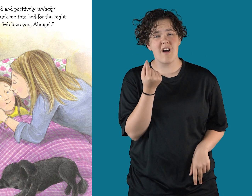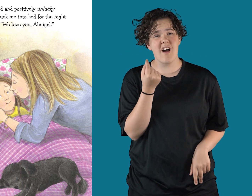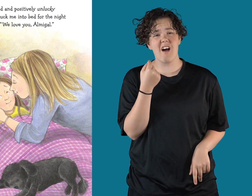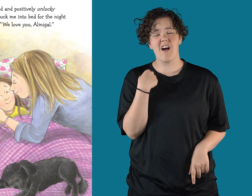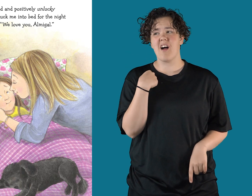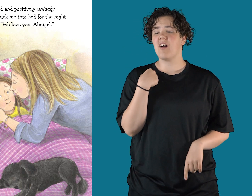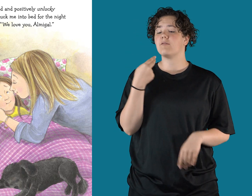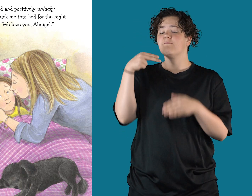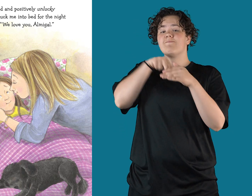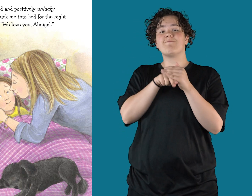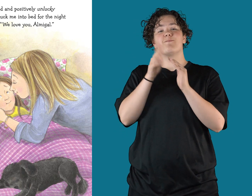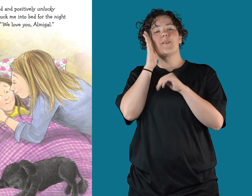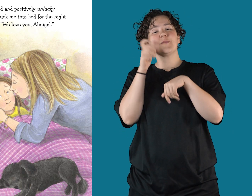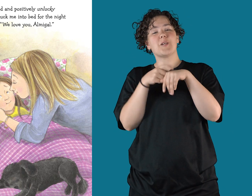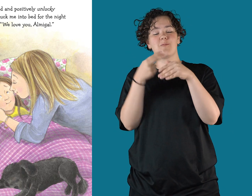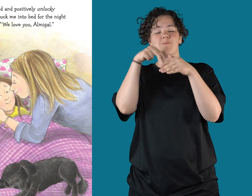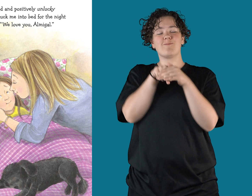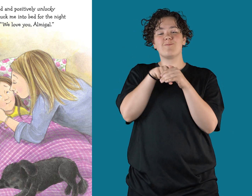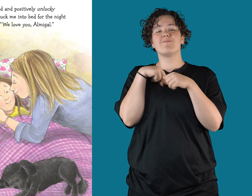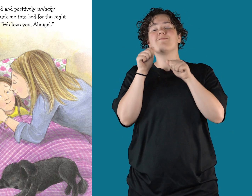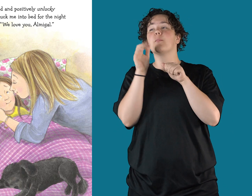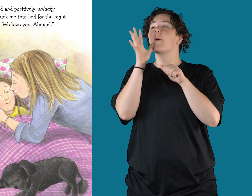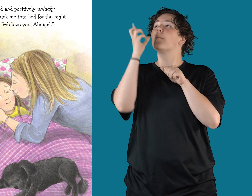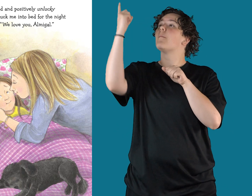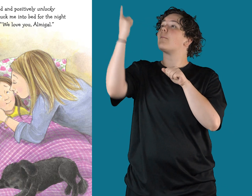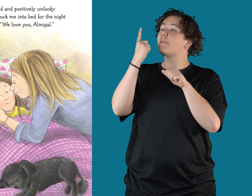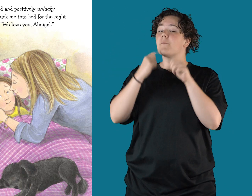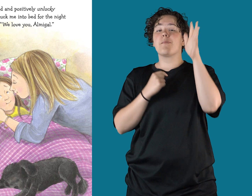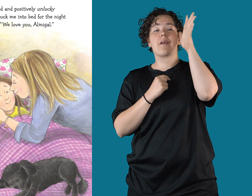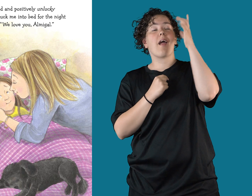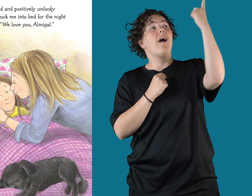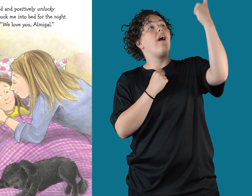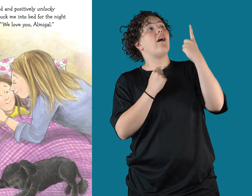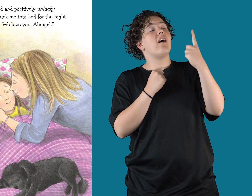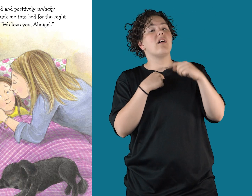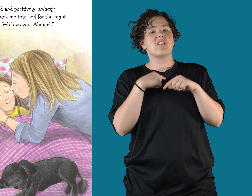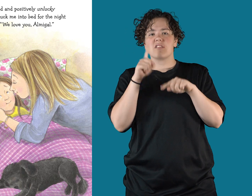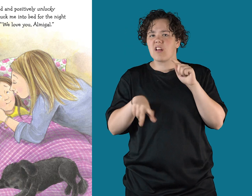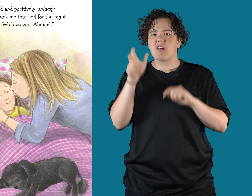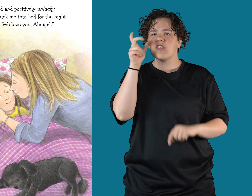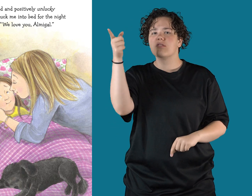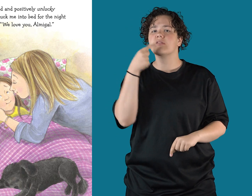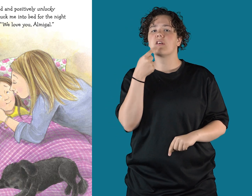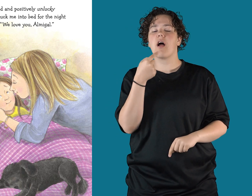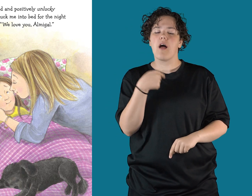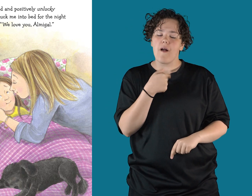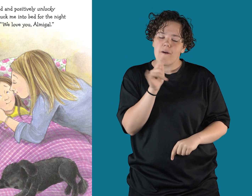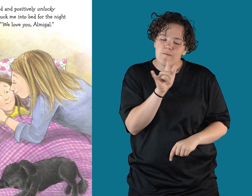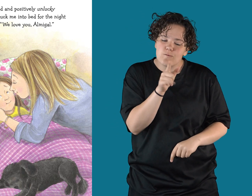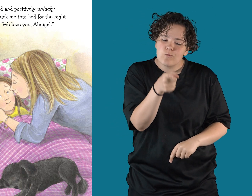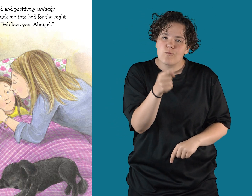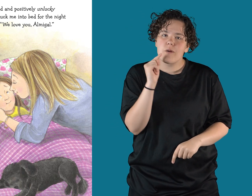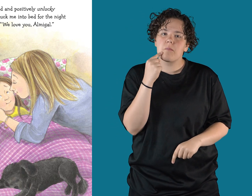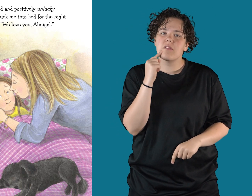But worst of all, I feel sad and positively unlucky when Mommy and Daddy tuck me into bed for the night and I can't hear